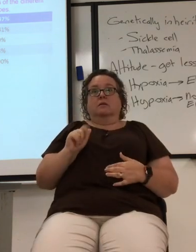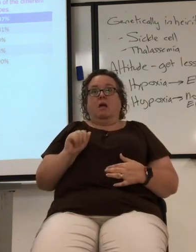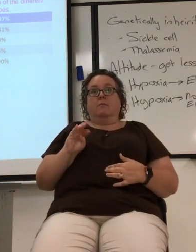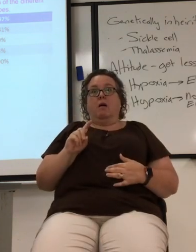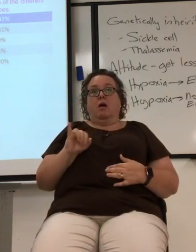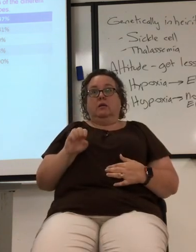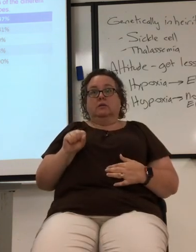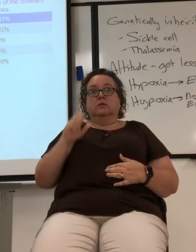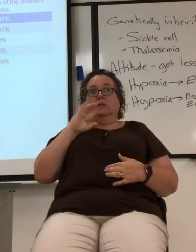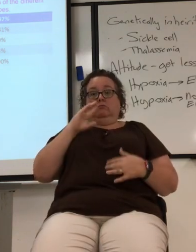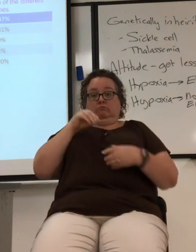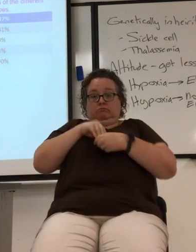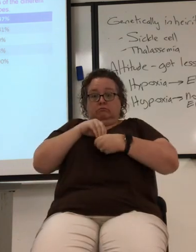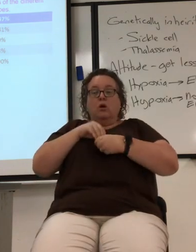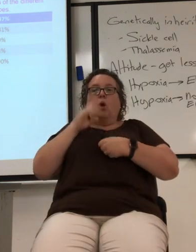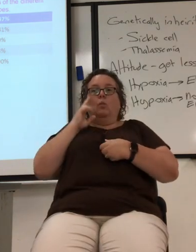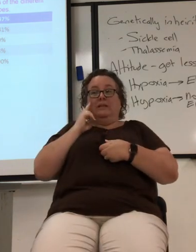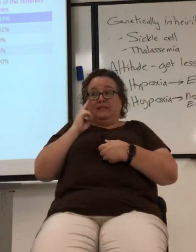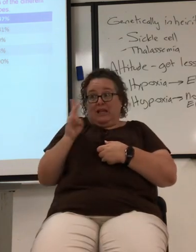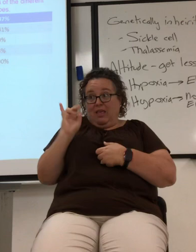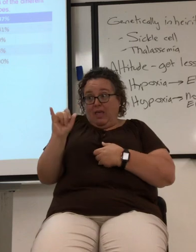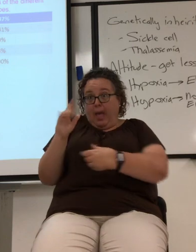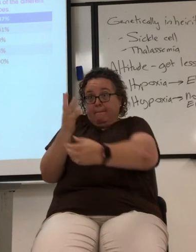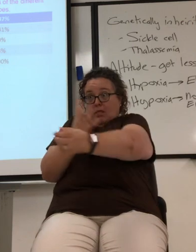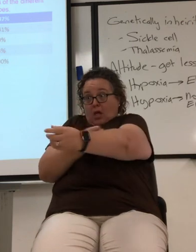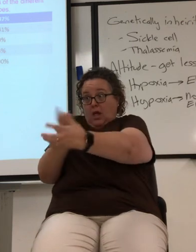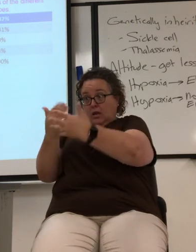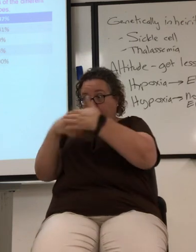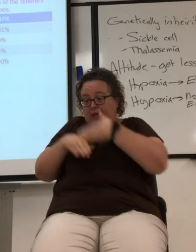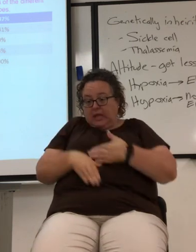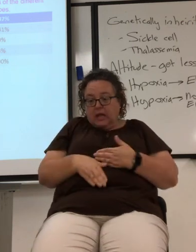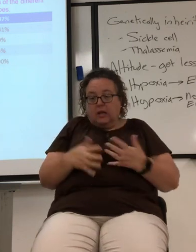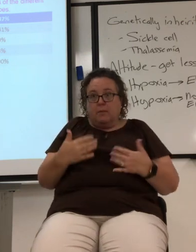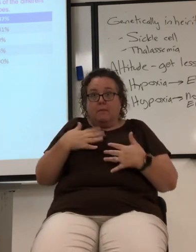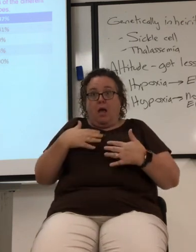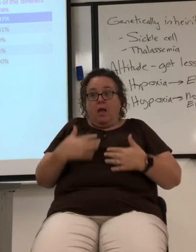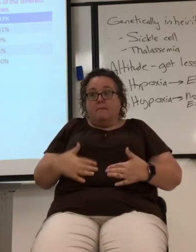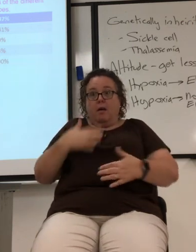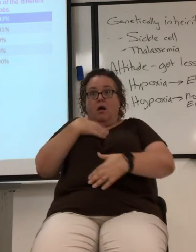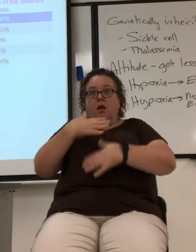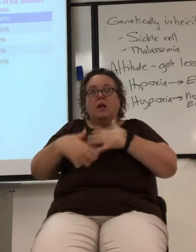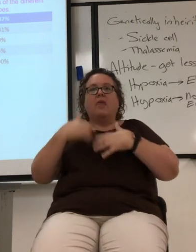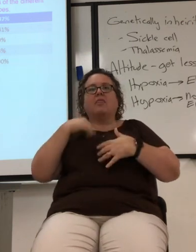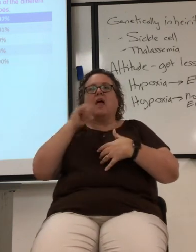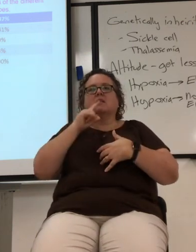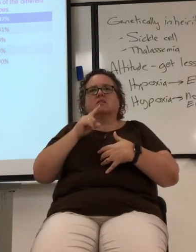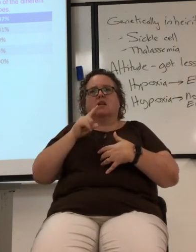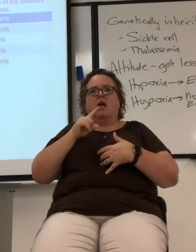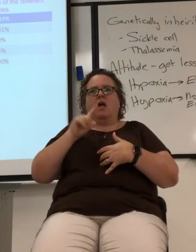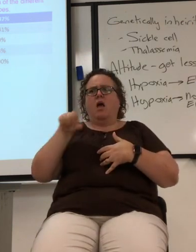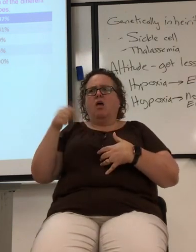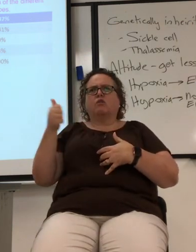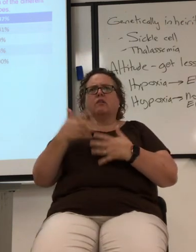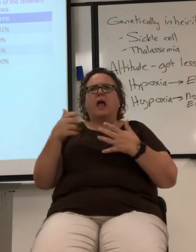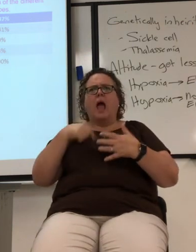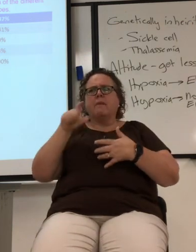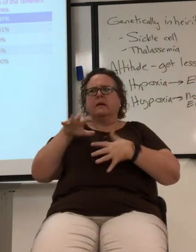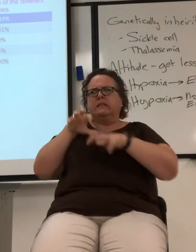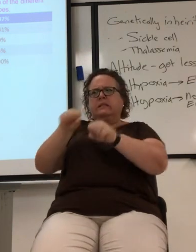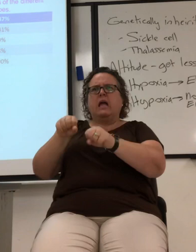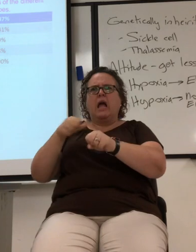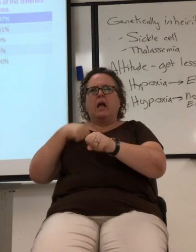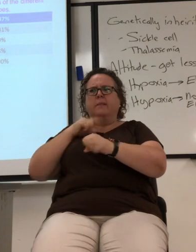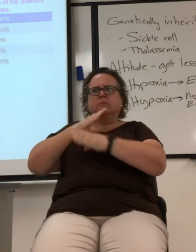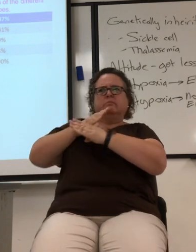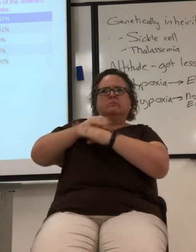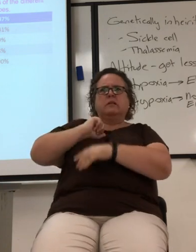system see that transfused blood as a foreign invader that it needs to attack. That's what your immune system